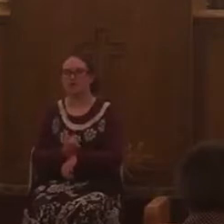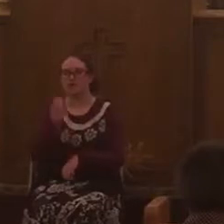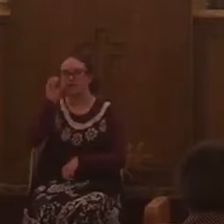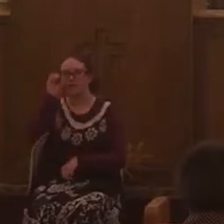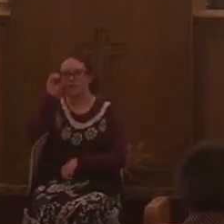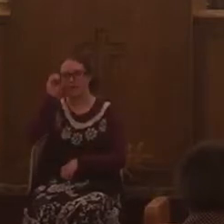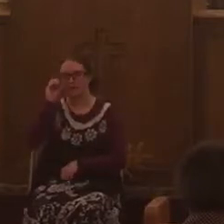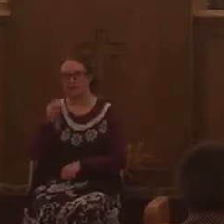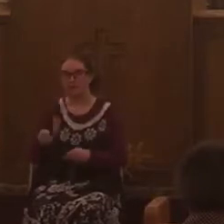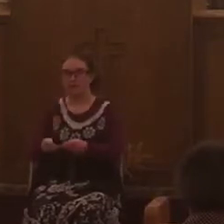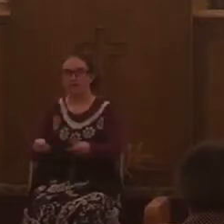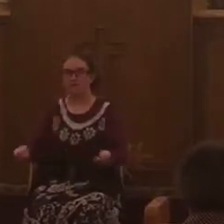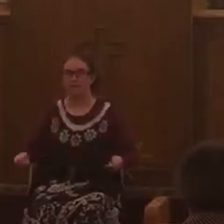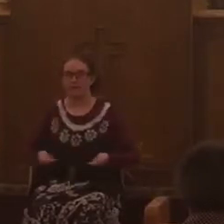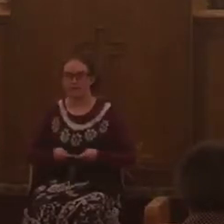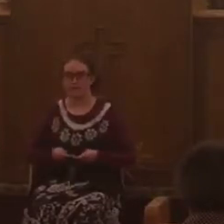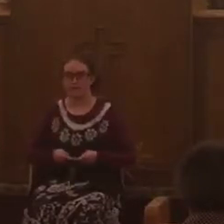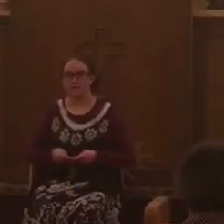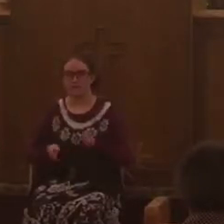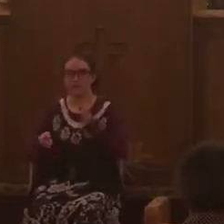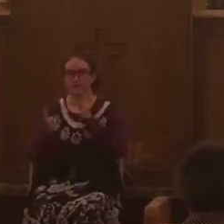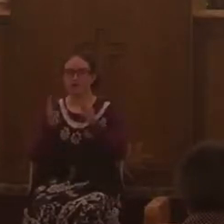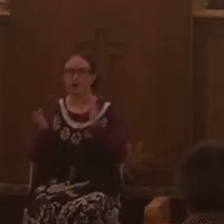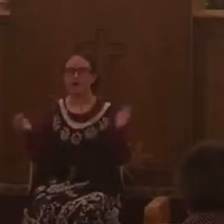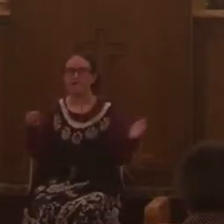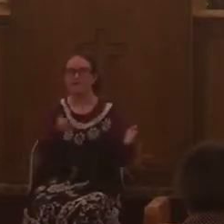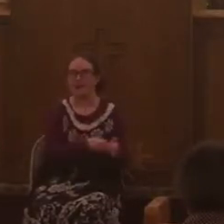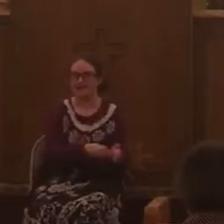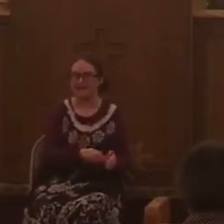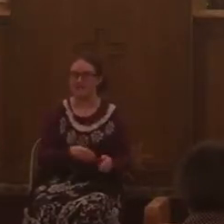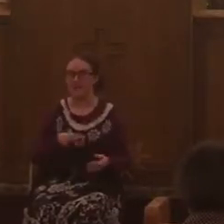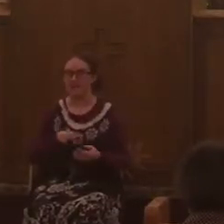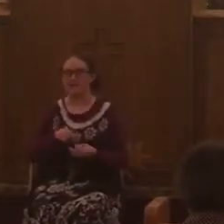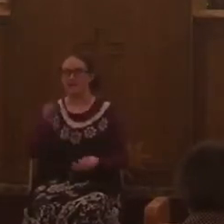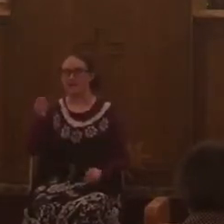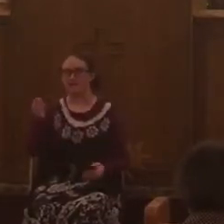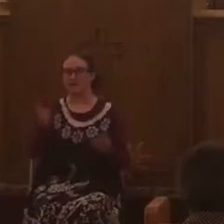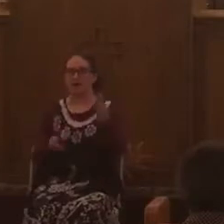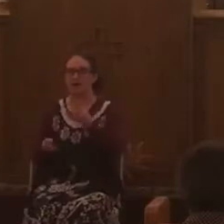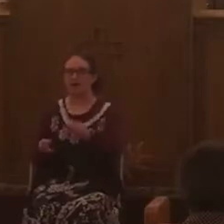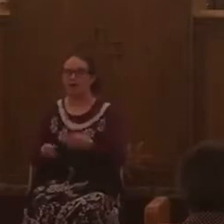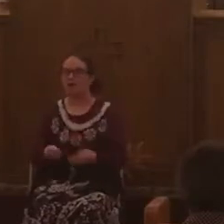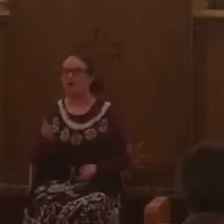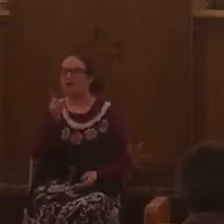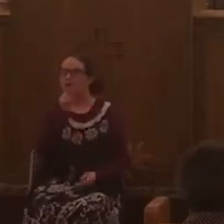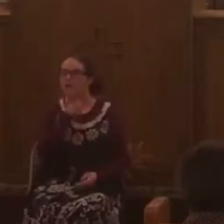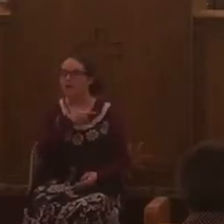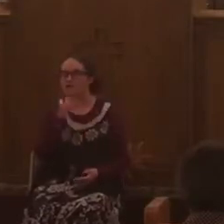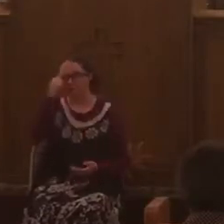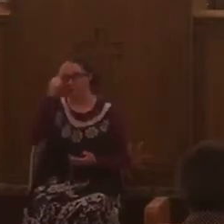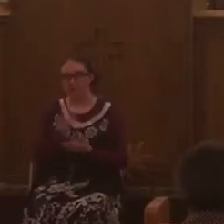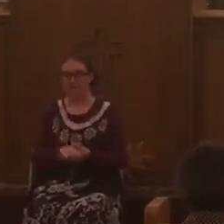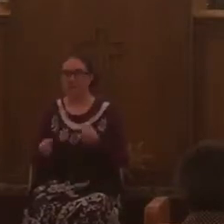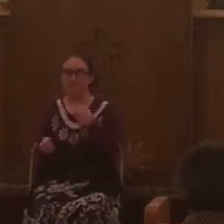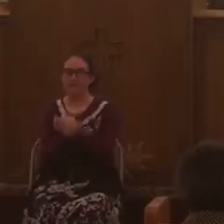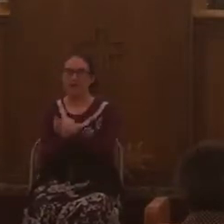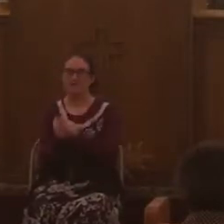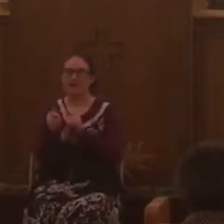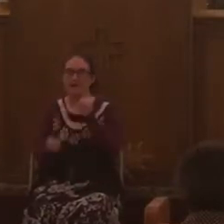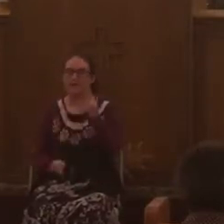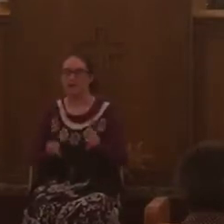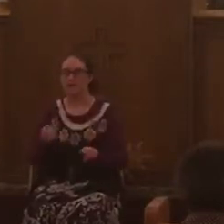my hands and worship God. But they can't do it for fear of being ushered out the building. But can I tell somebody here